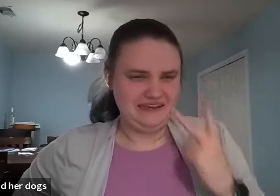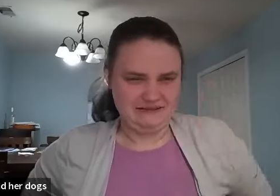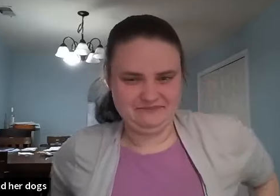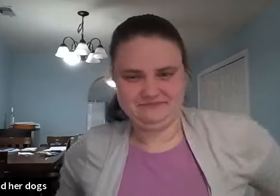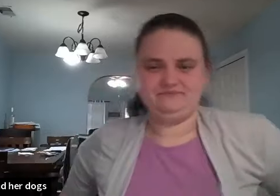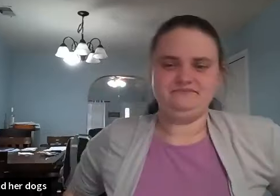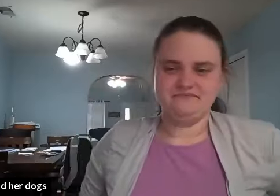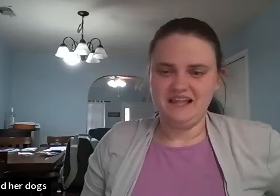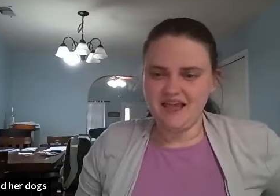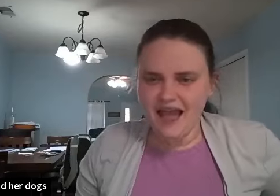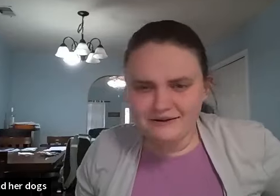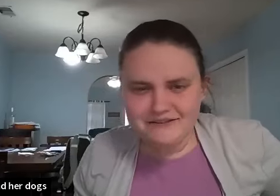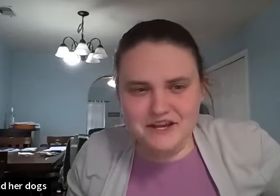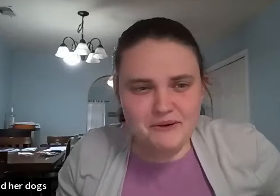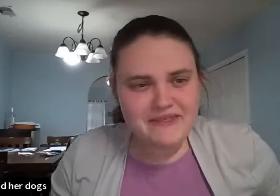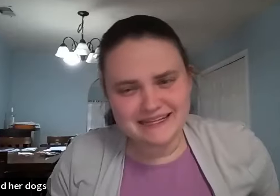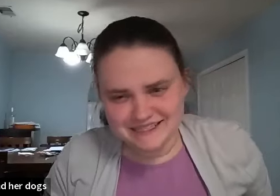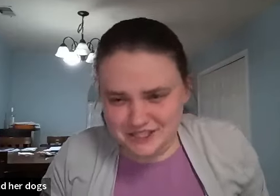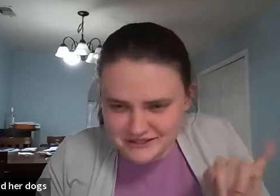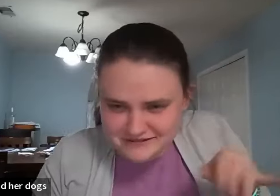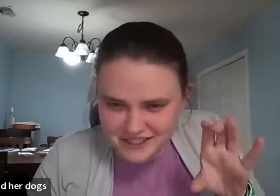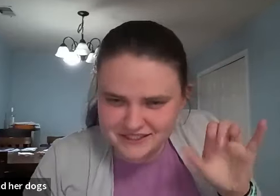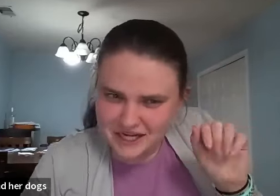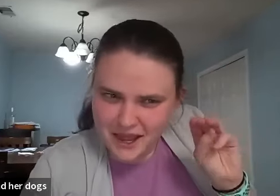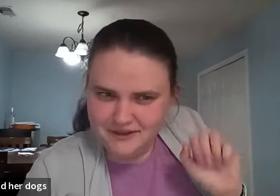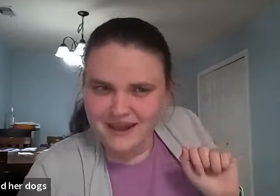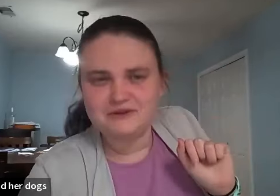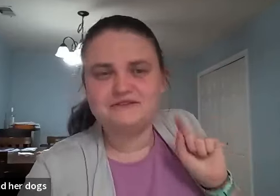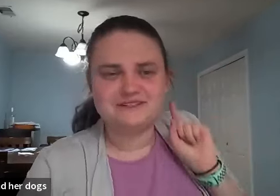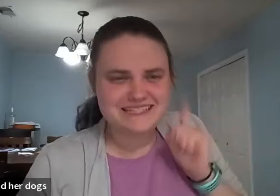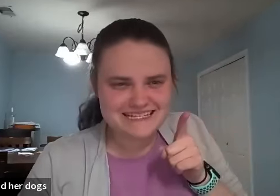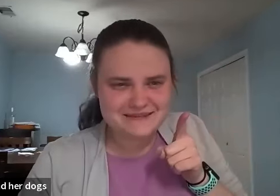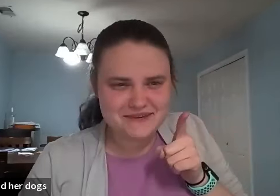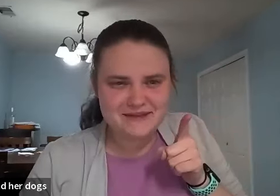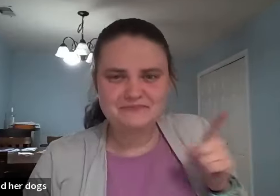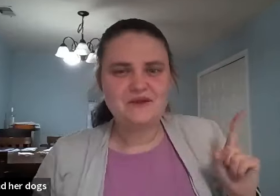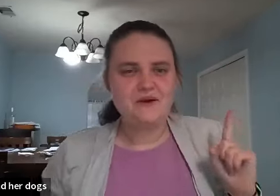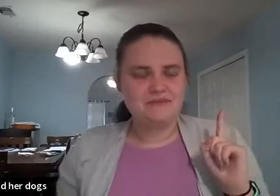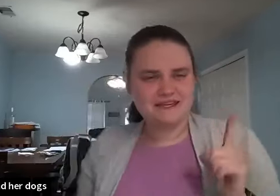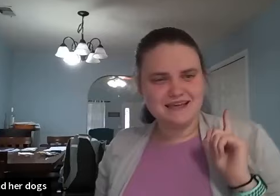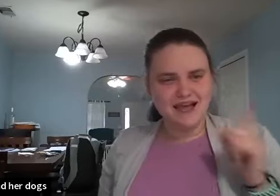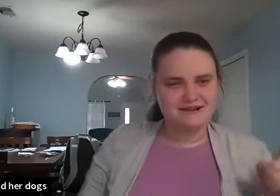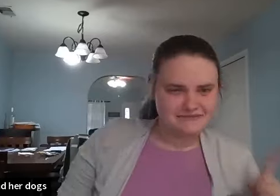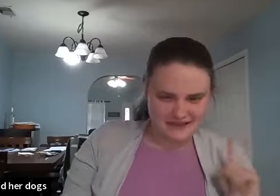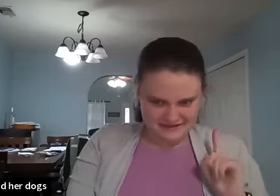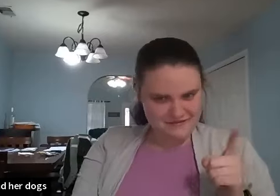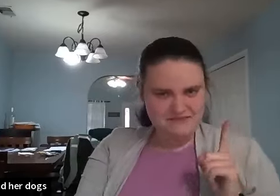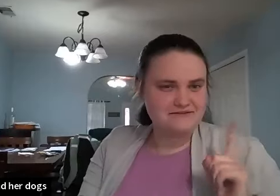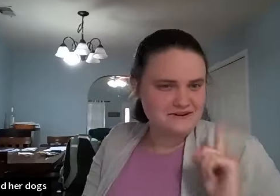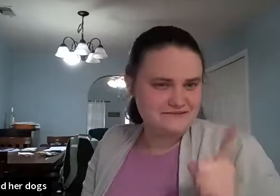it. I don't even know what that is, Joseph. Jacama. I don't know if you're teasing me, because that might be a very